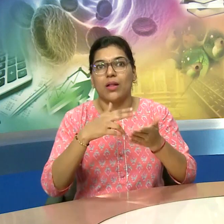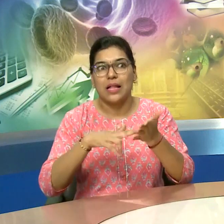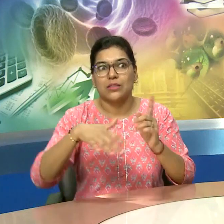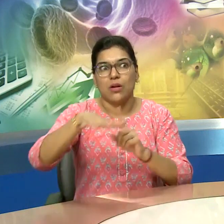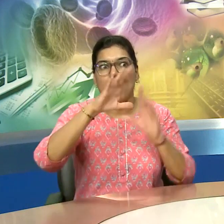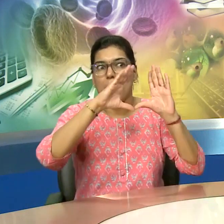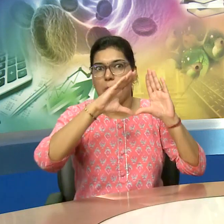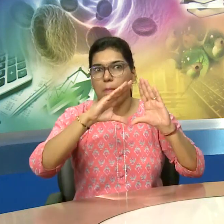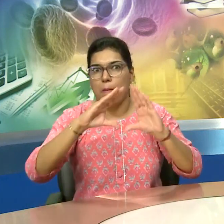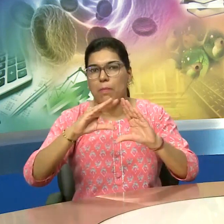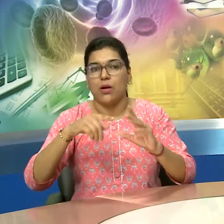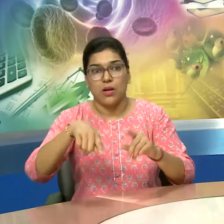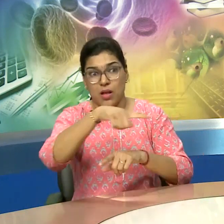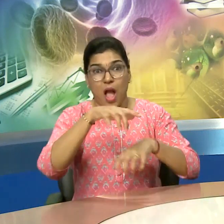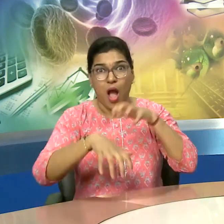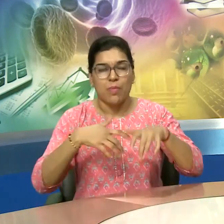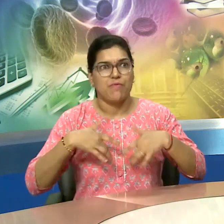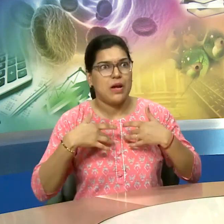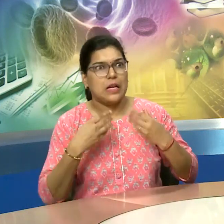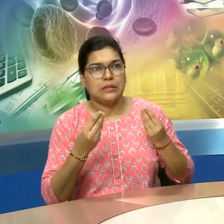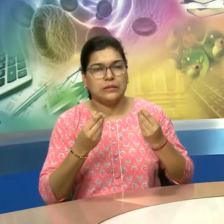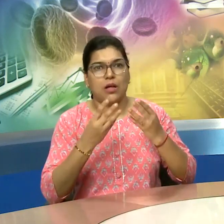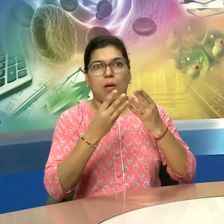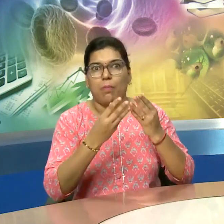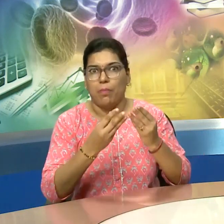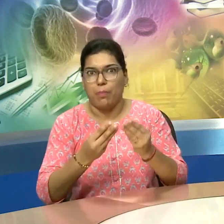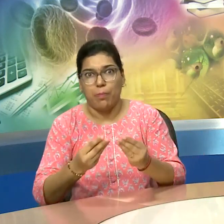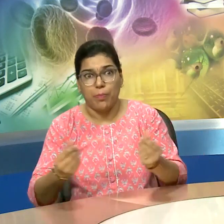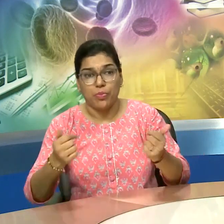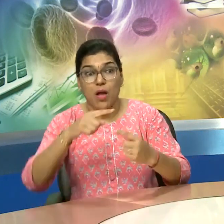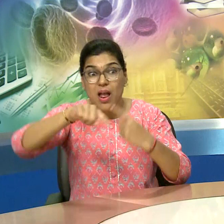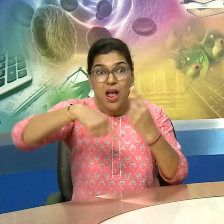also causes the environmental degradation.